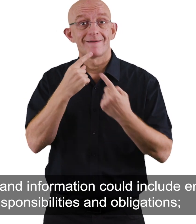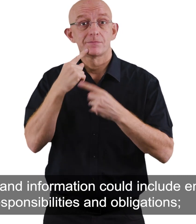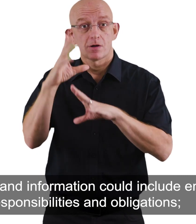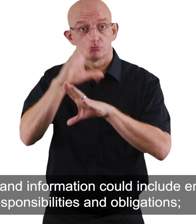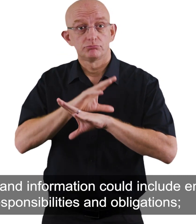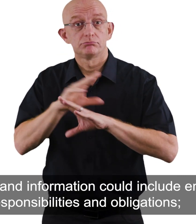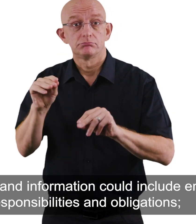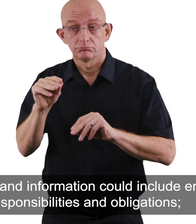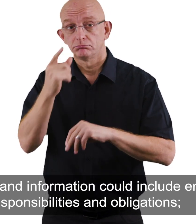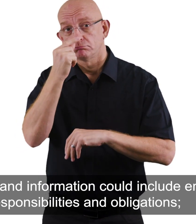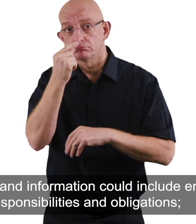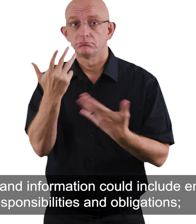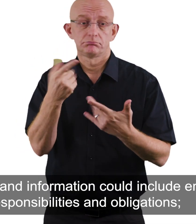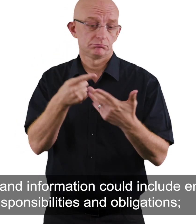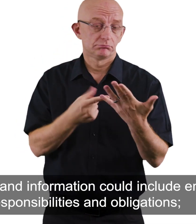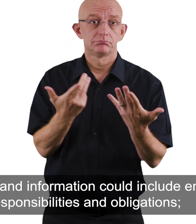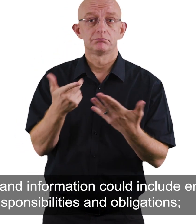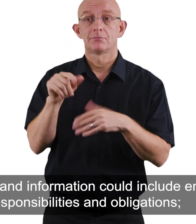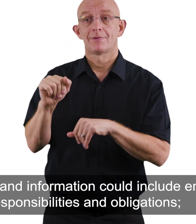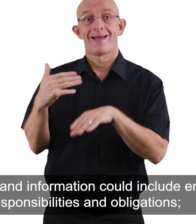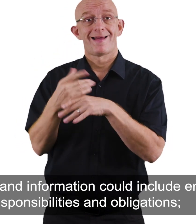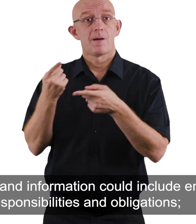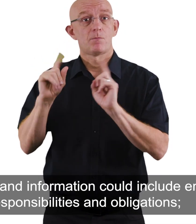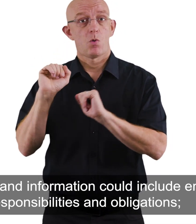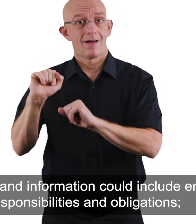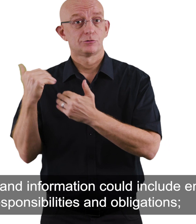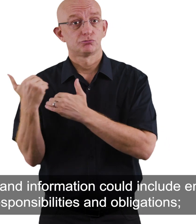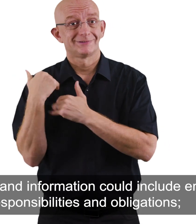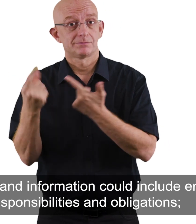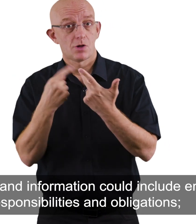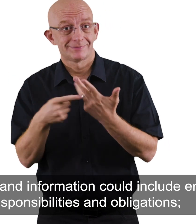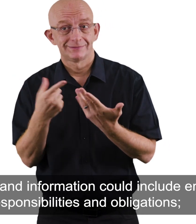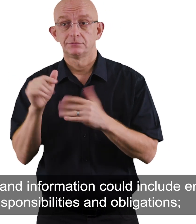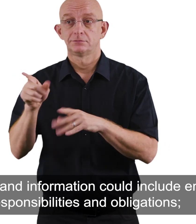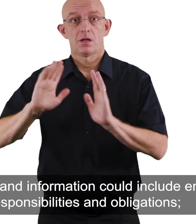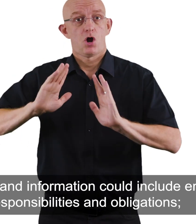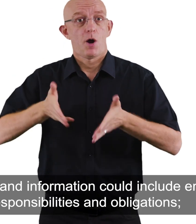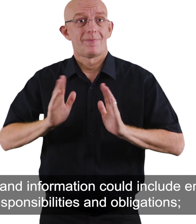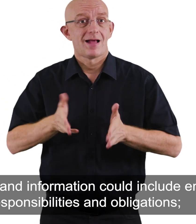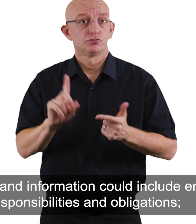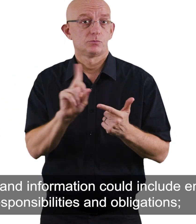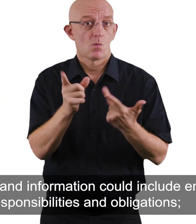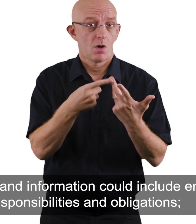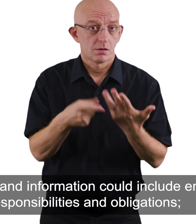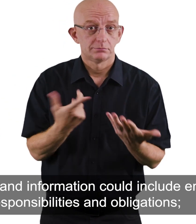The advice and information could include employer responsibilities and